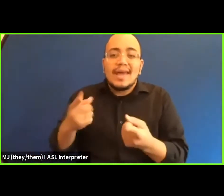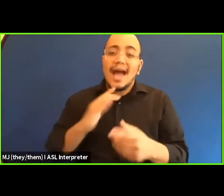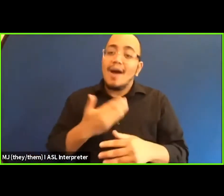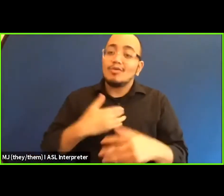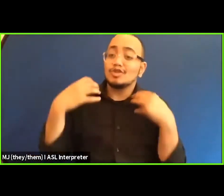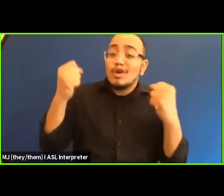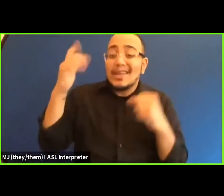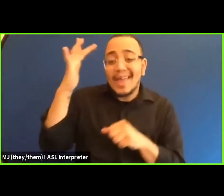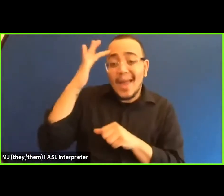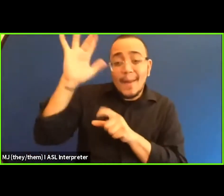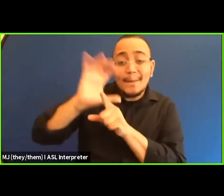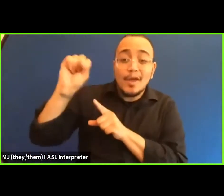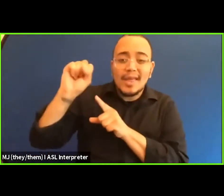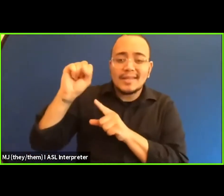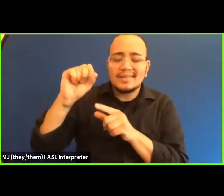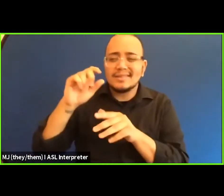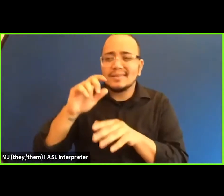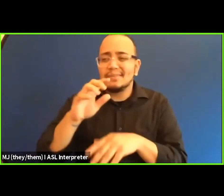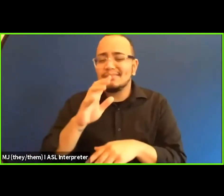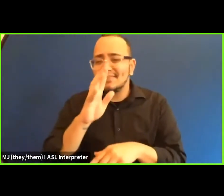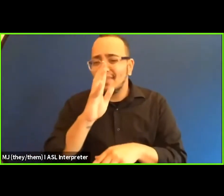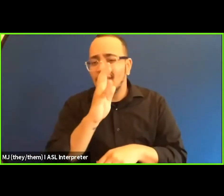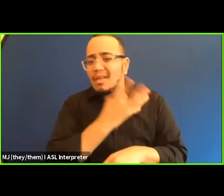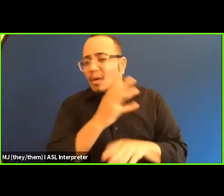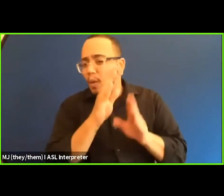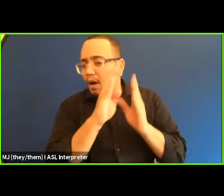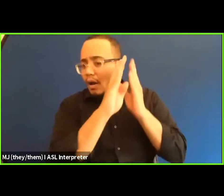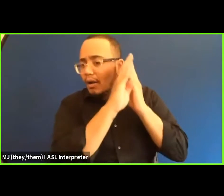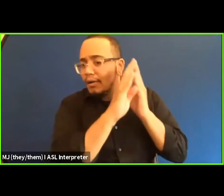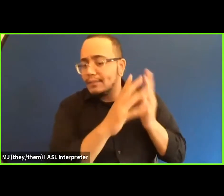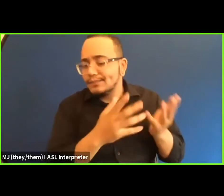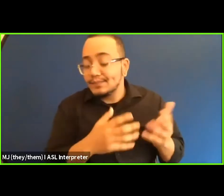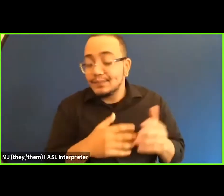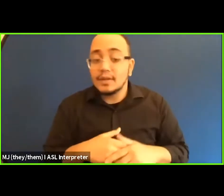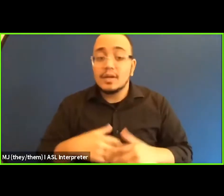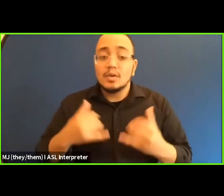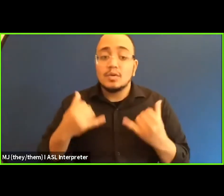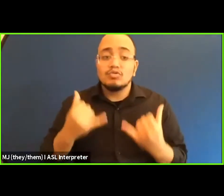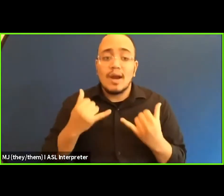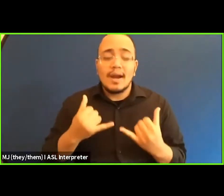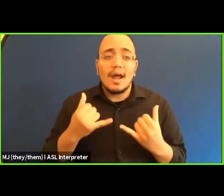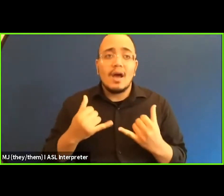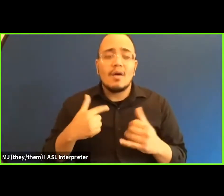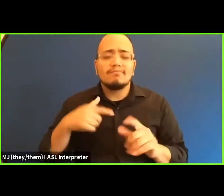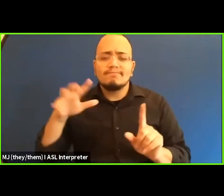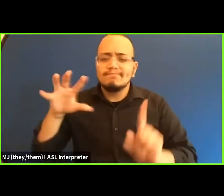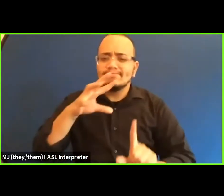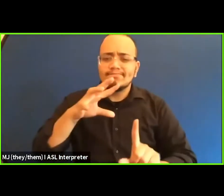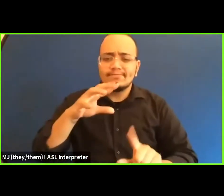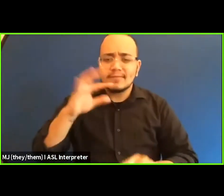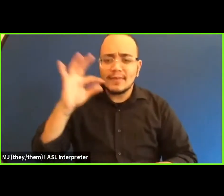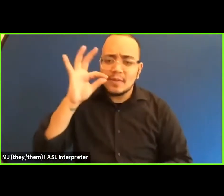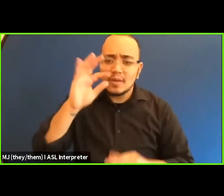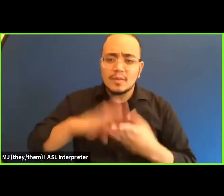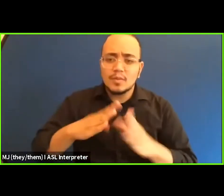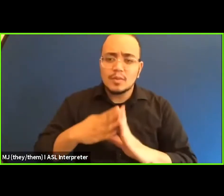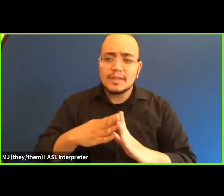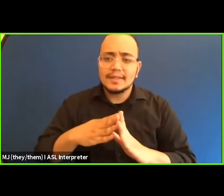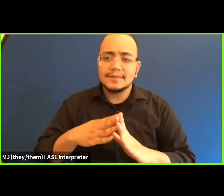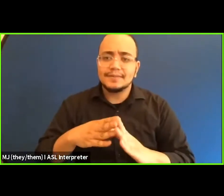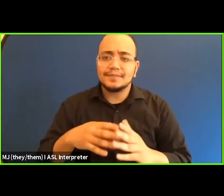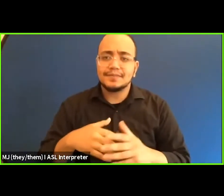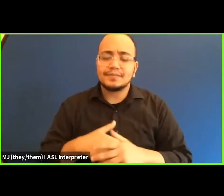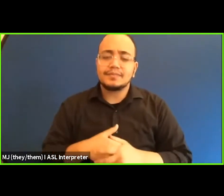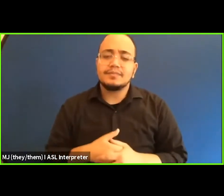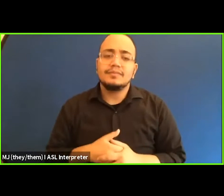been rendered invisible or silenced. And right now we want to put a spotlight on it. For those of you who have been carrying the